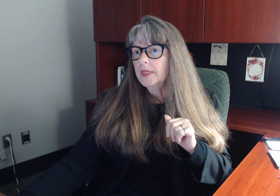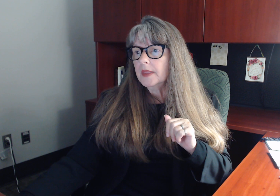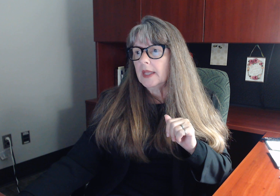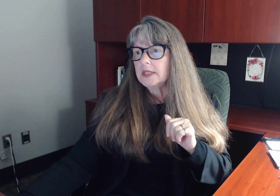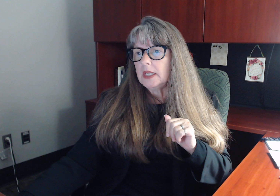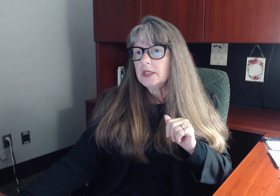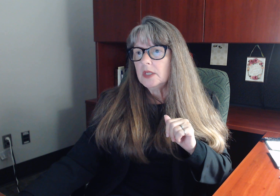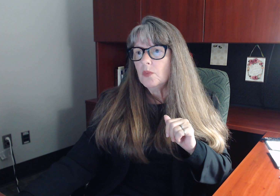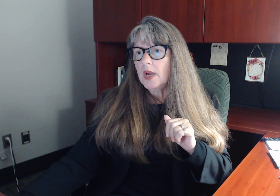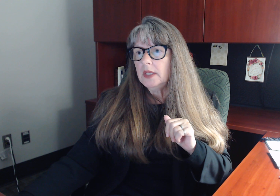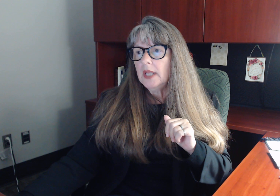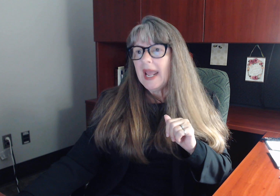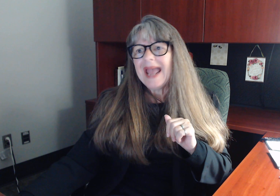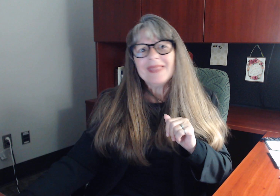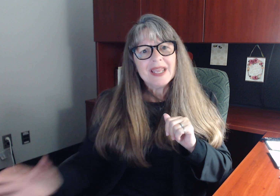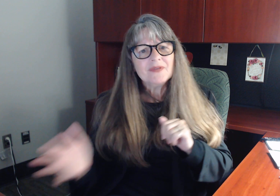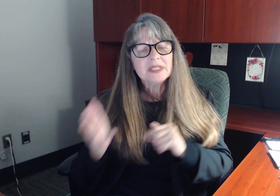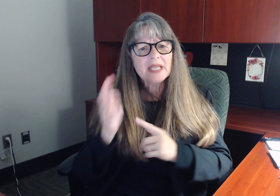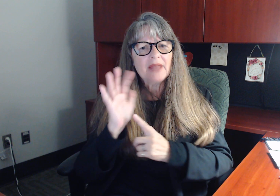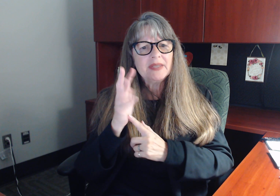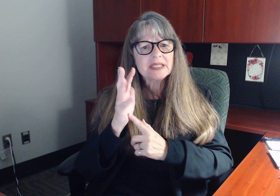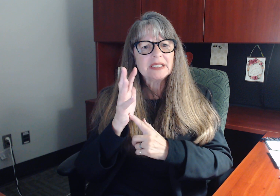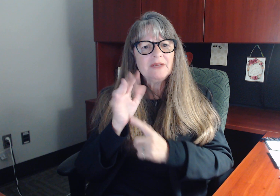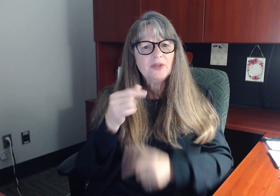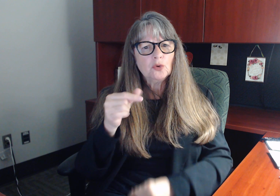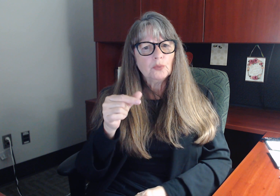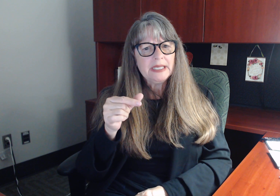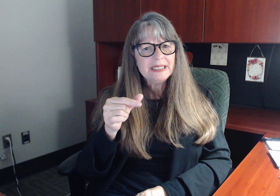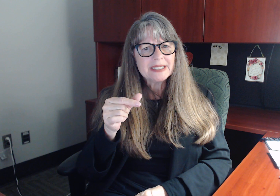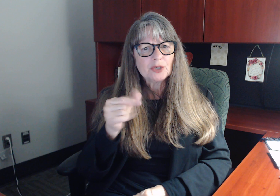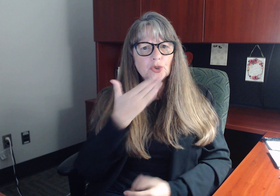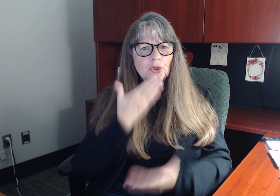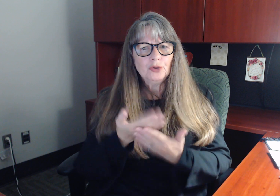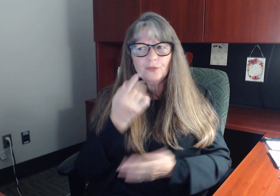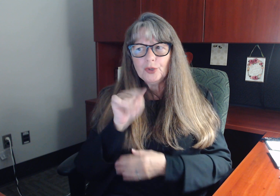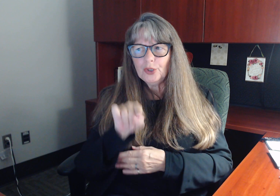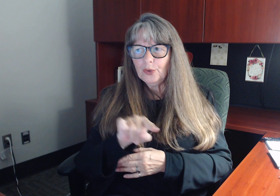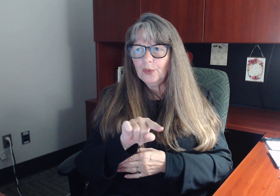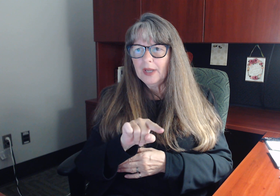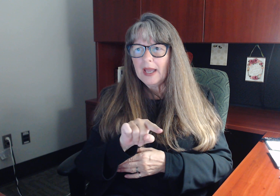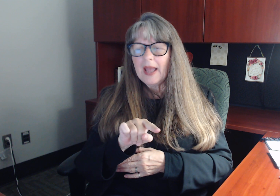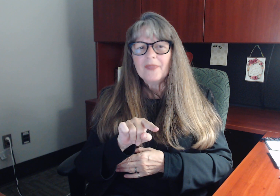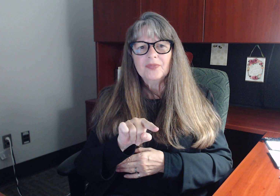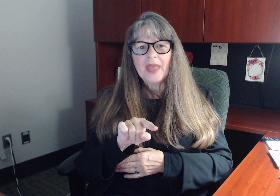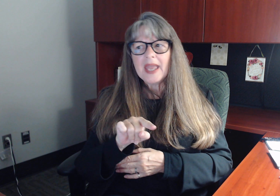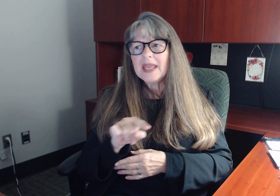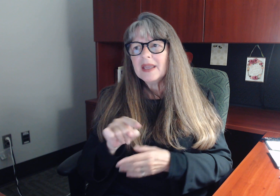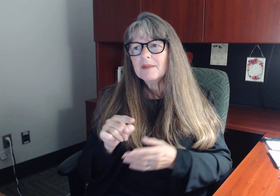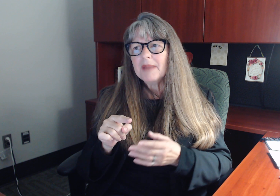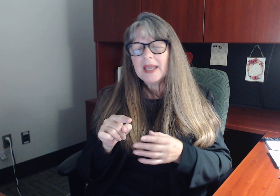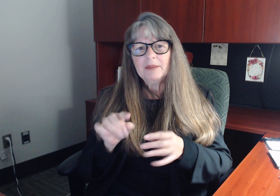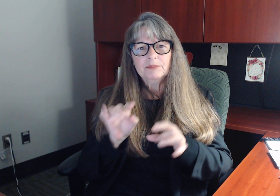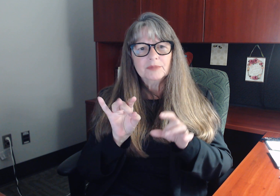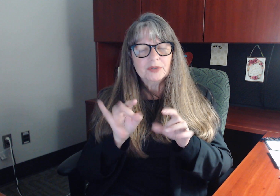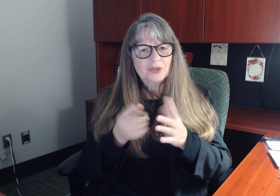That's an easy one. And they even said these leafy greens that are good for you, they may